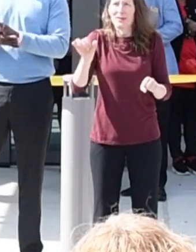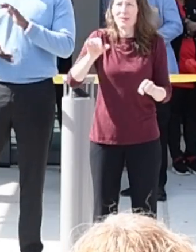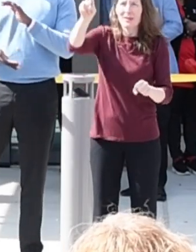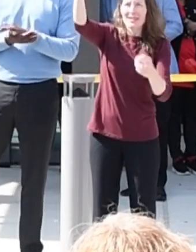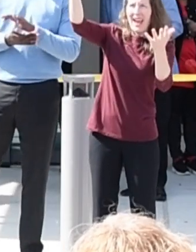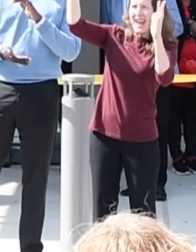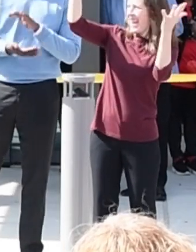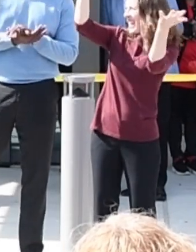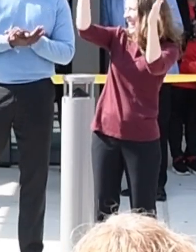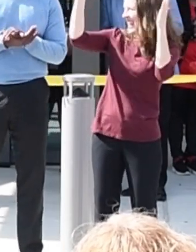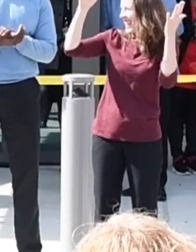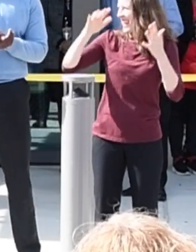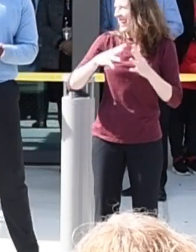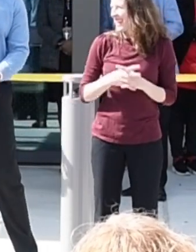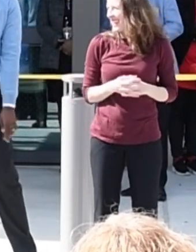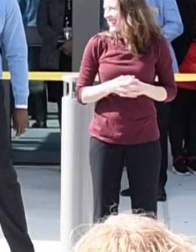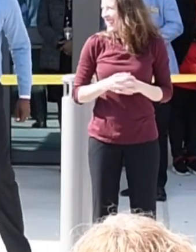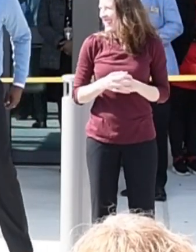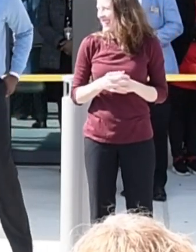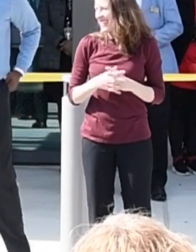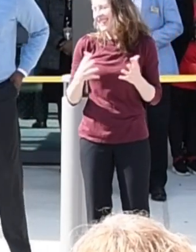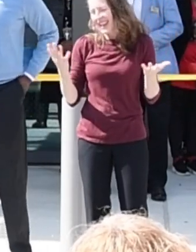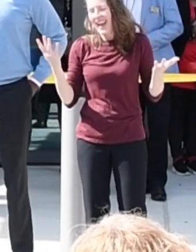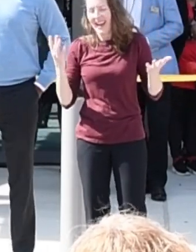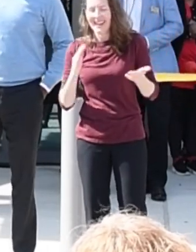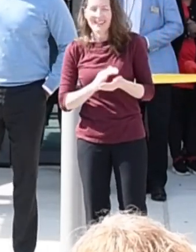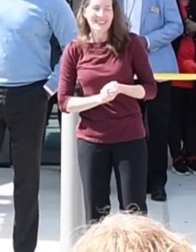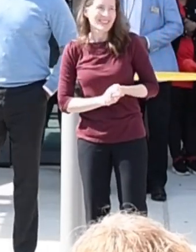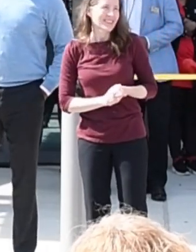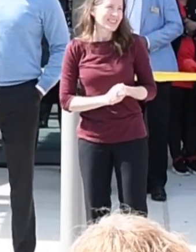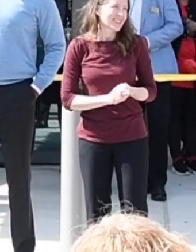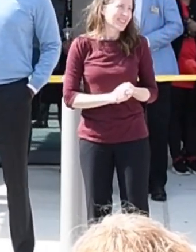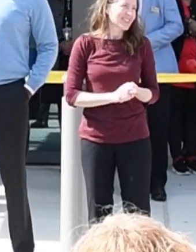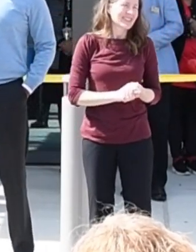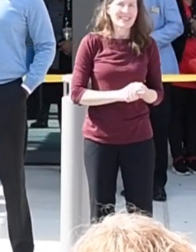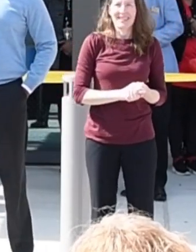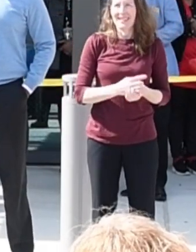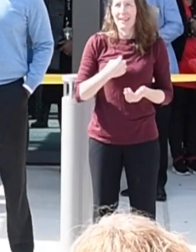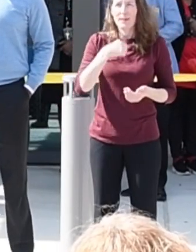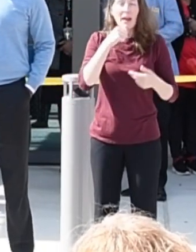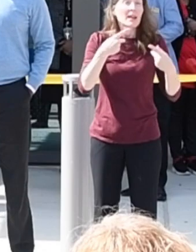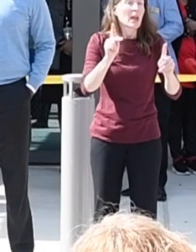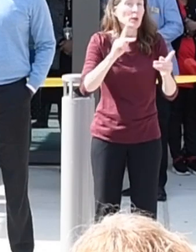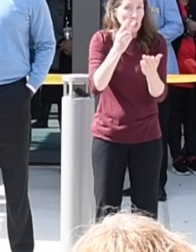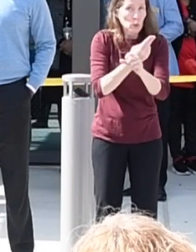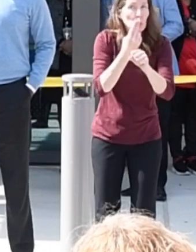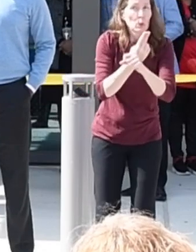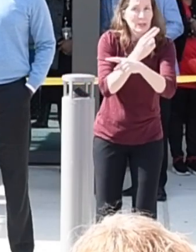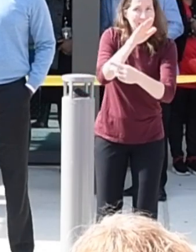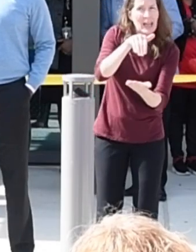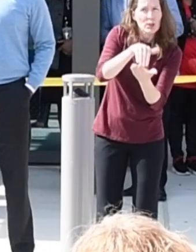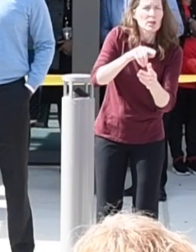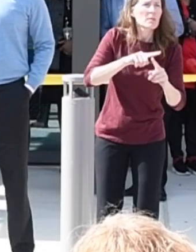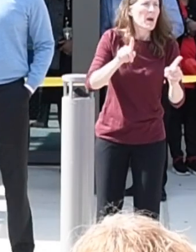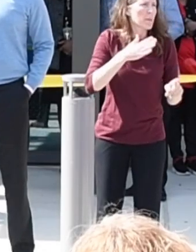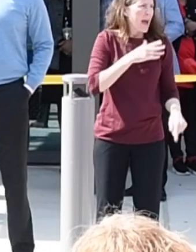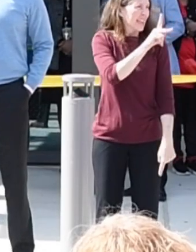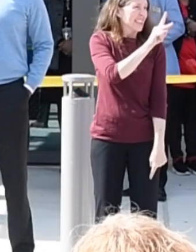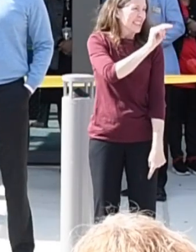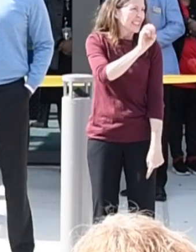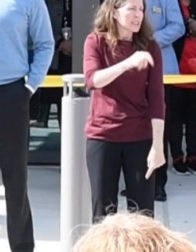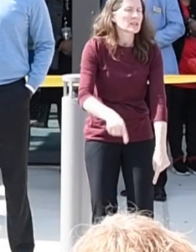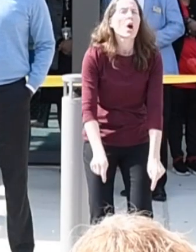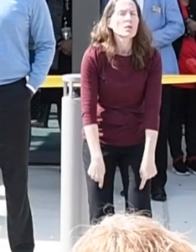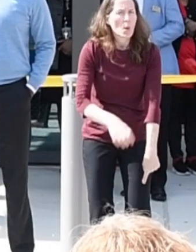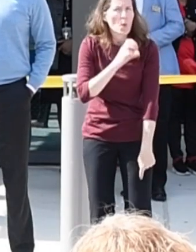getting hot. I know. I'm not allowed to use this center yet, but my knees are old, that I promise you.